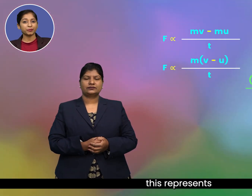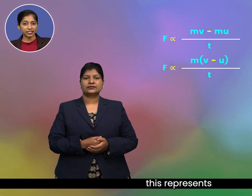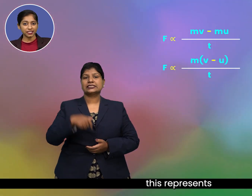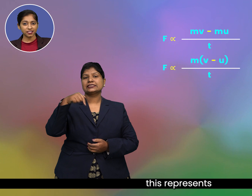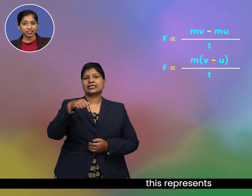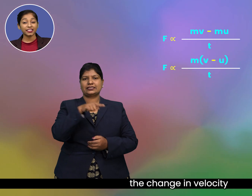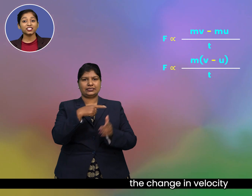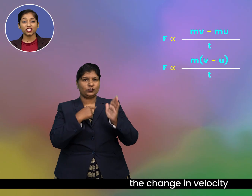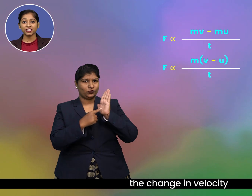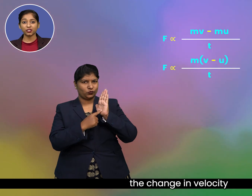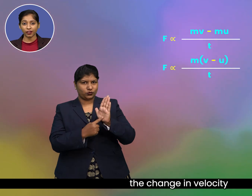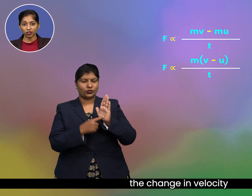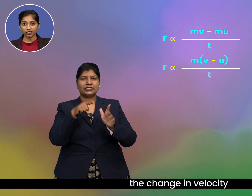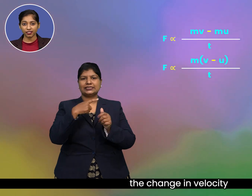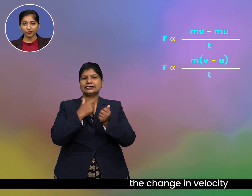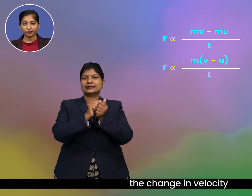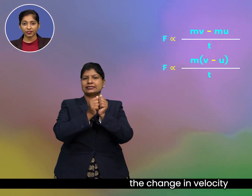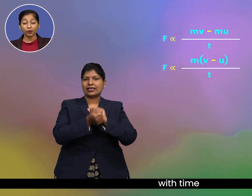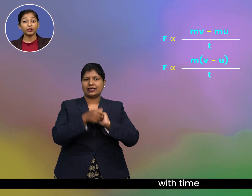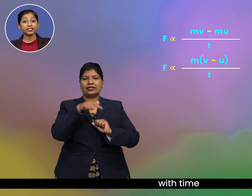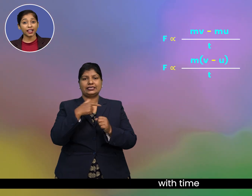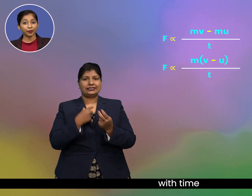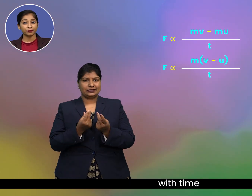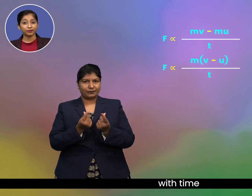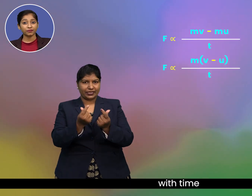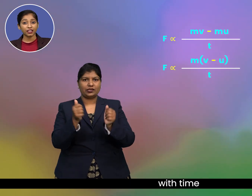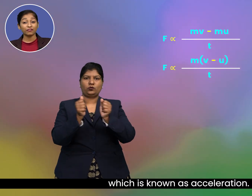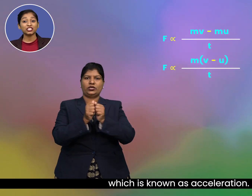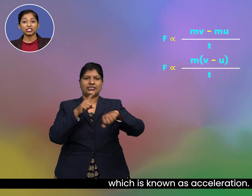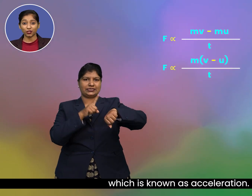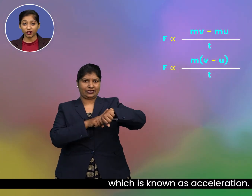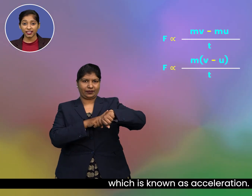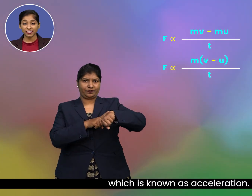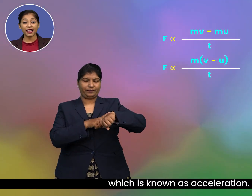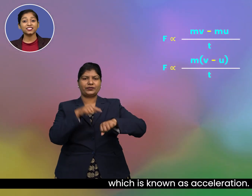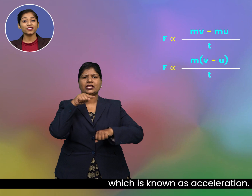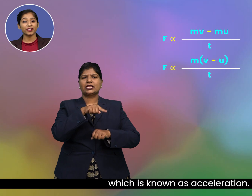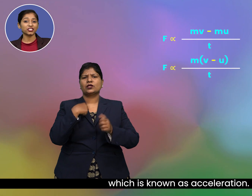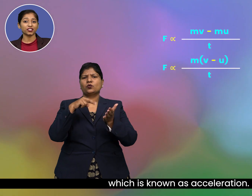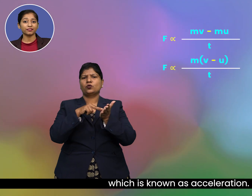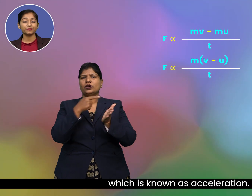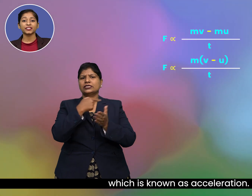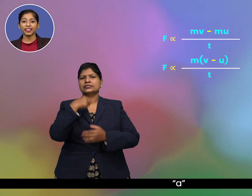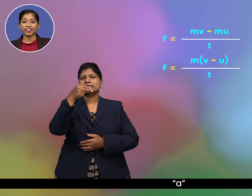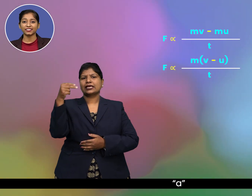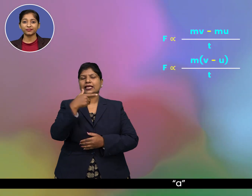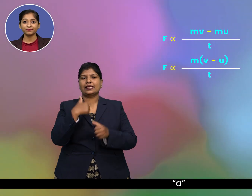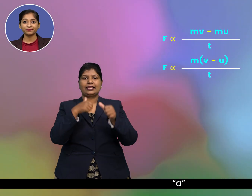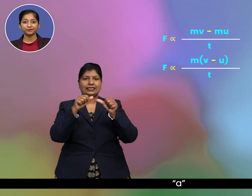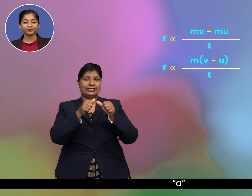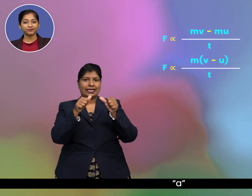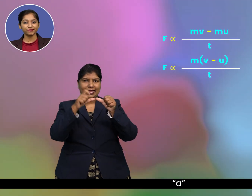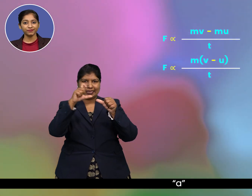this represents the change in velocity with time, which is known as acceleration A.